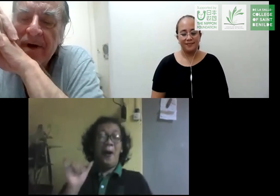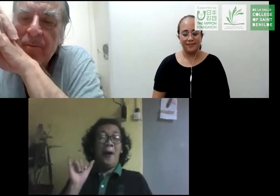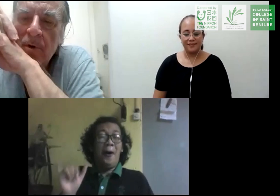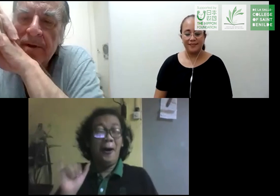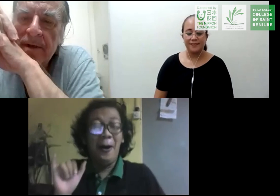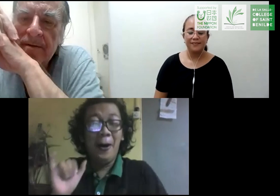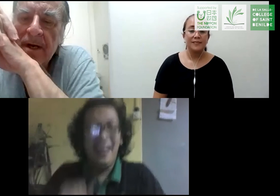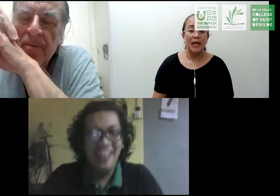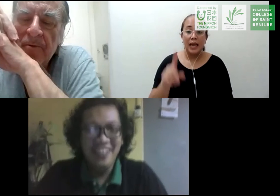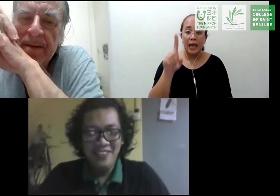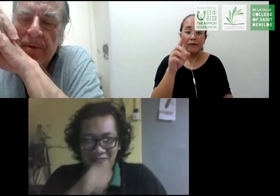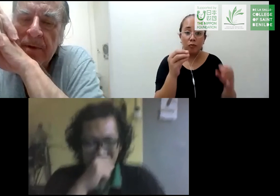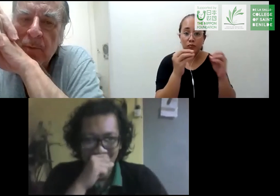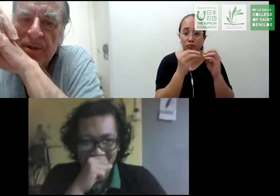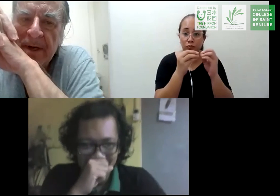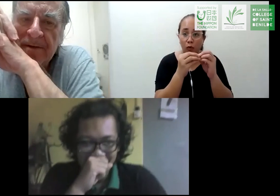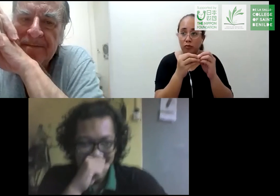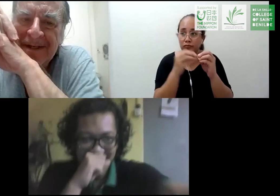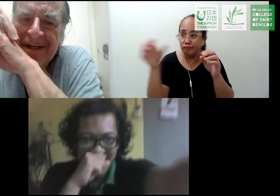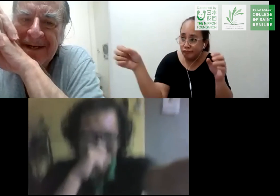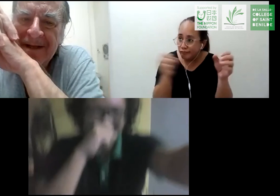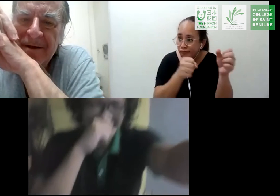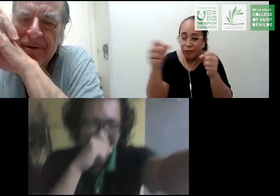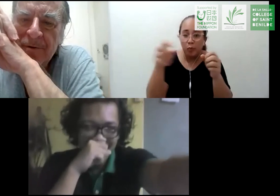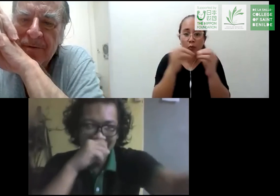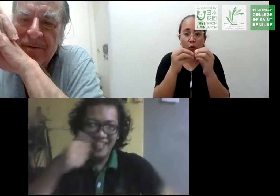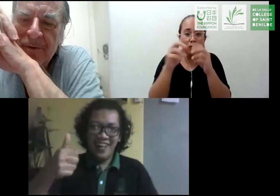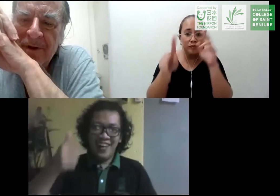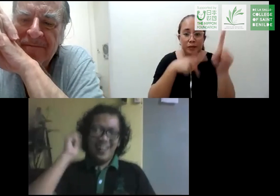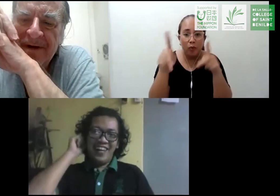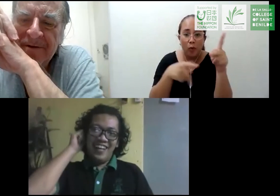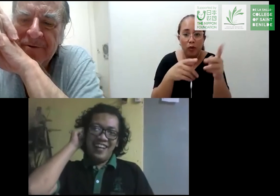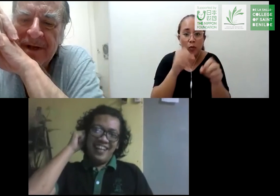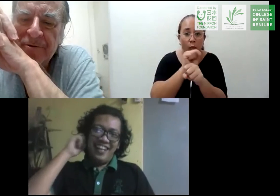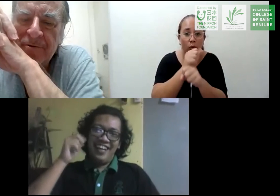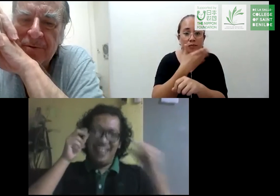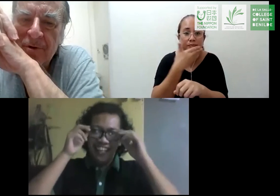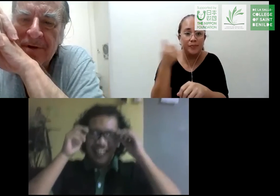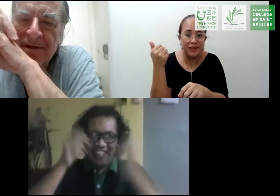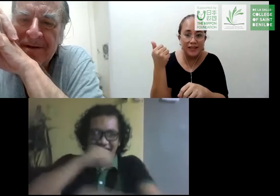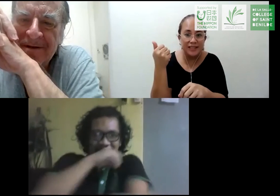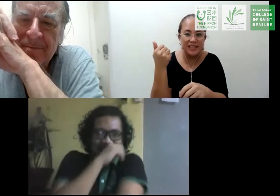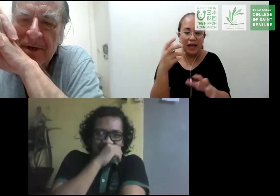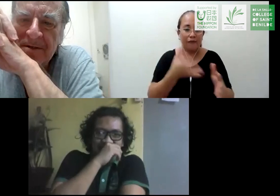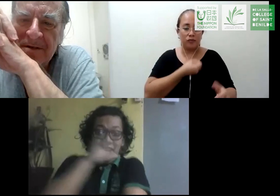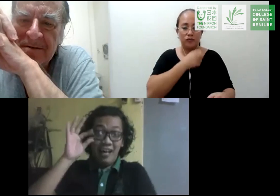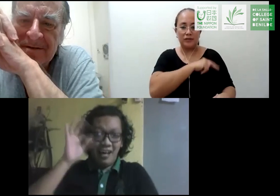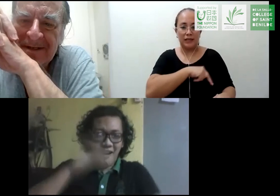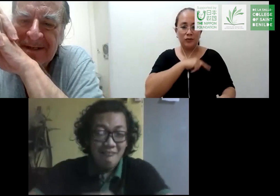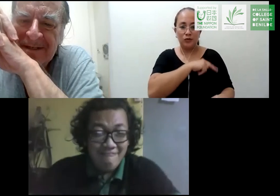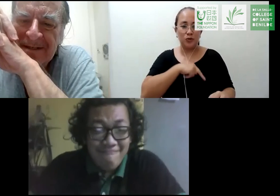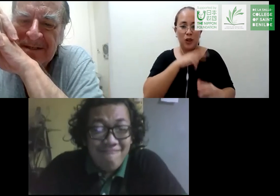If you have more than a couple of people, it works better. And then you will all find your natural role in the